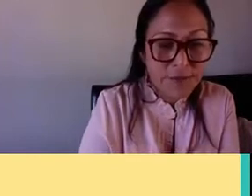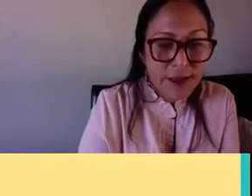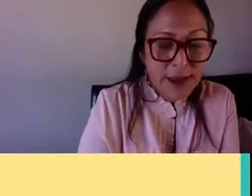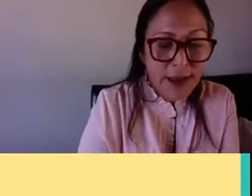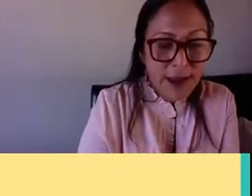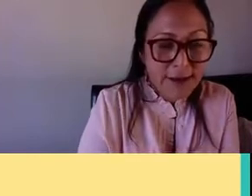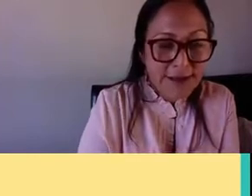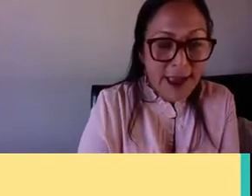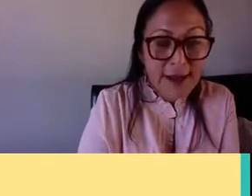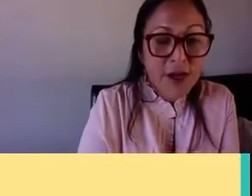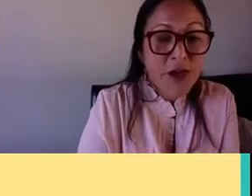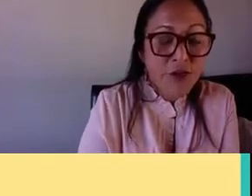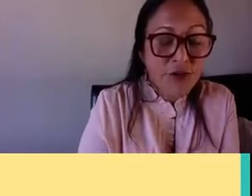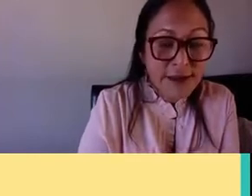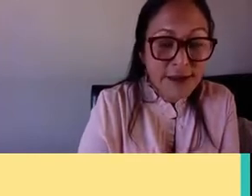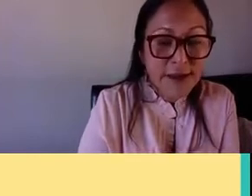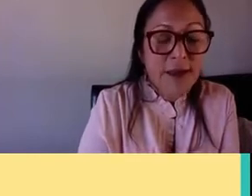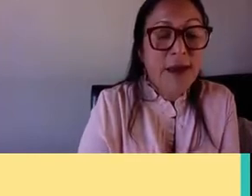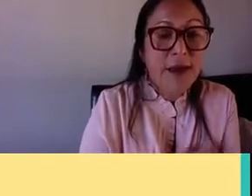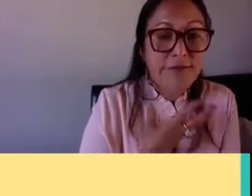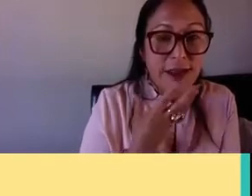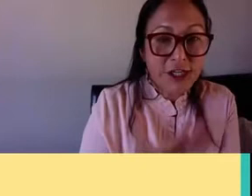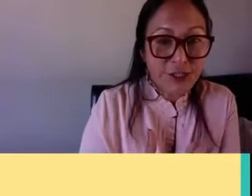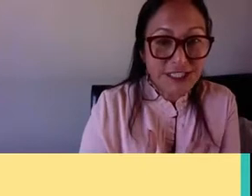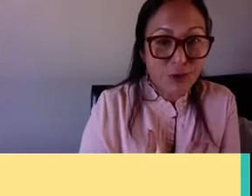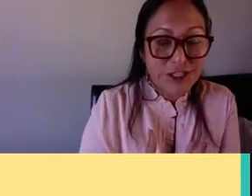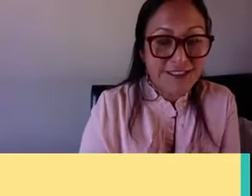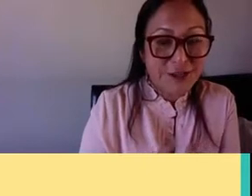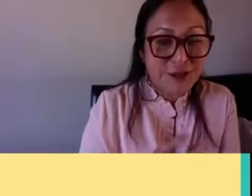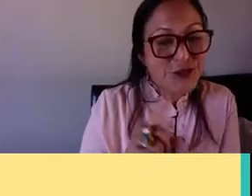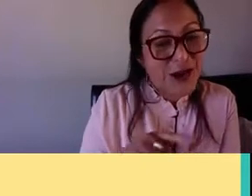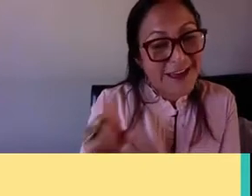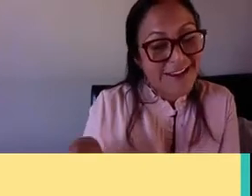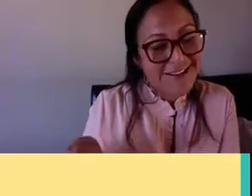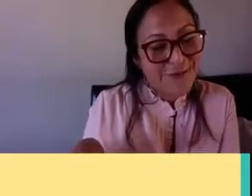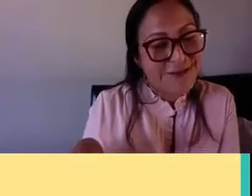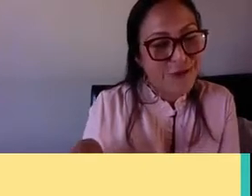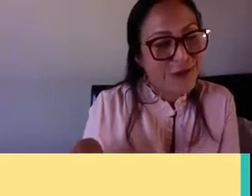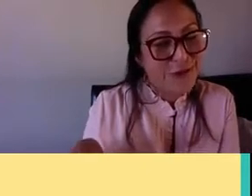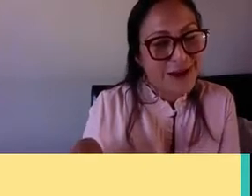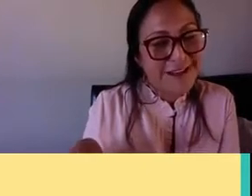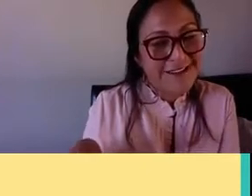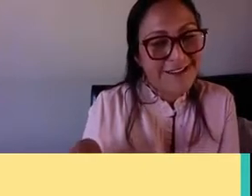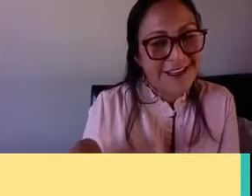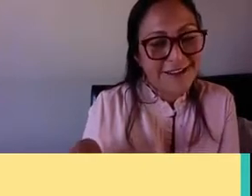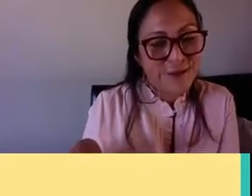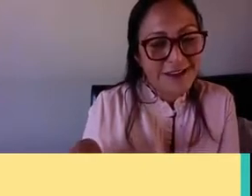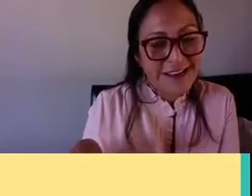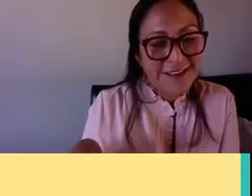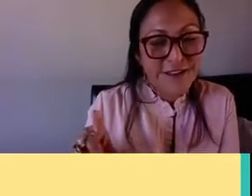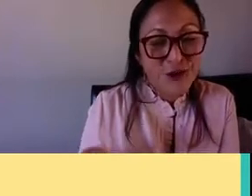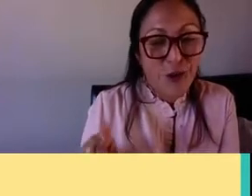important. And again, using facial expressions. So let's try that because that wasn't really great that I did the last